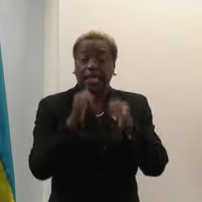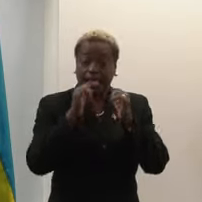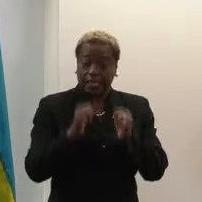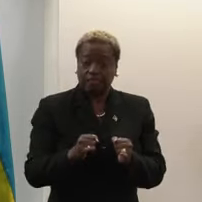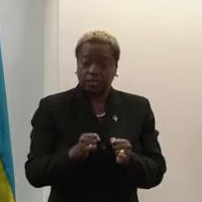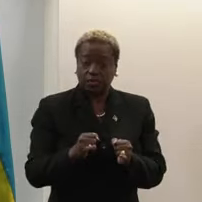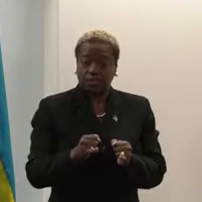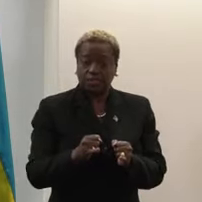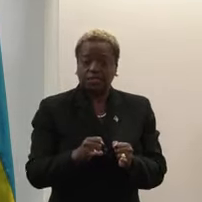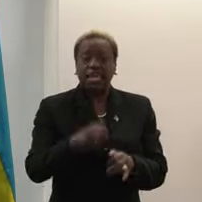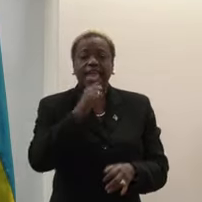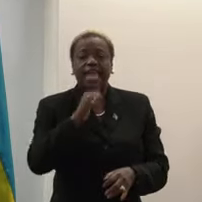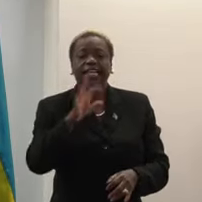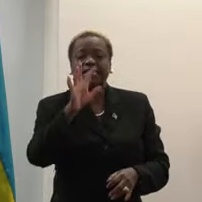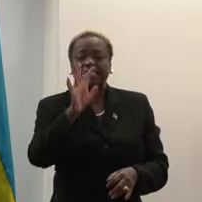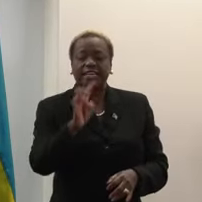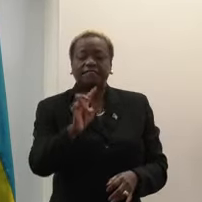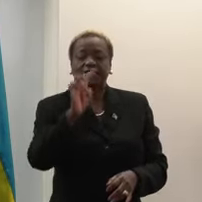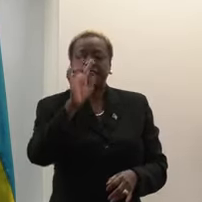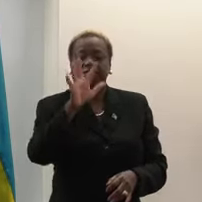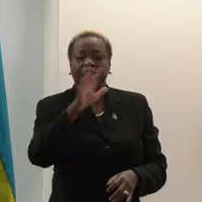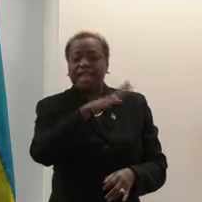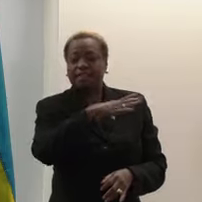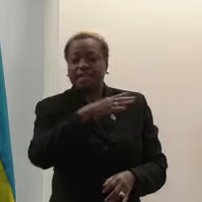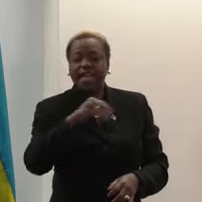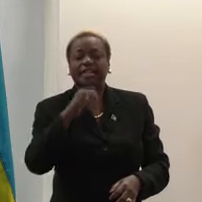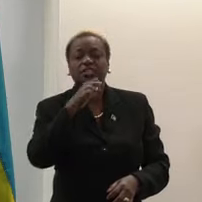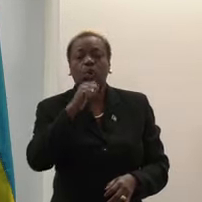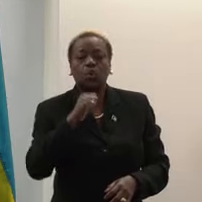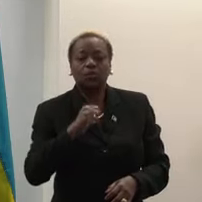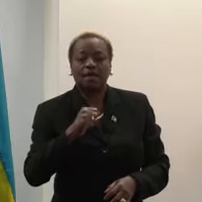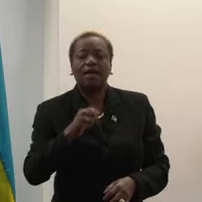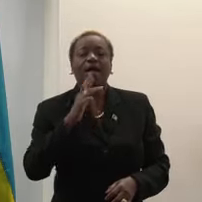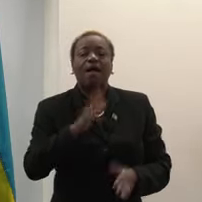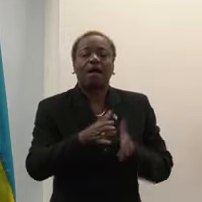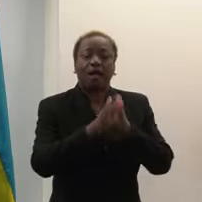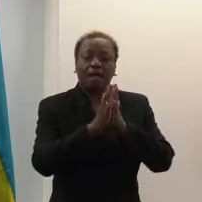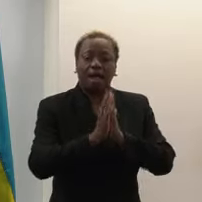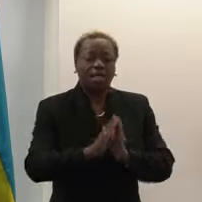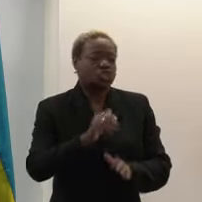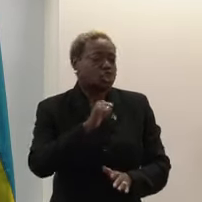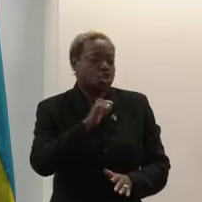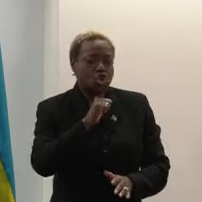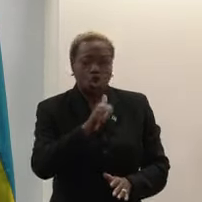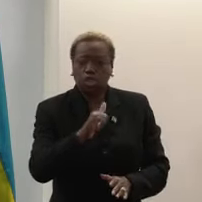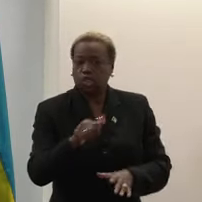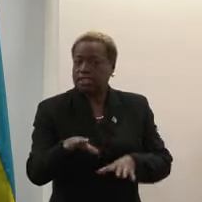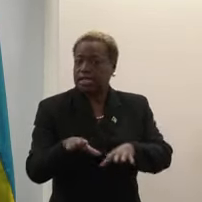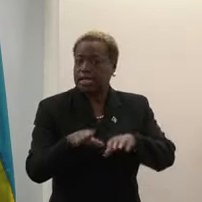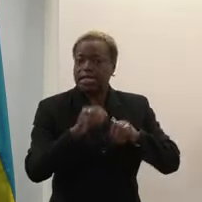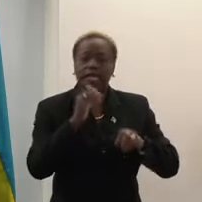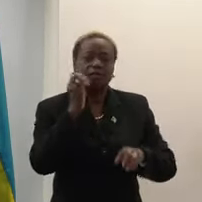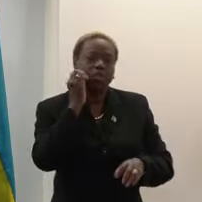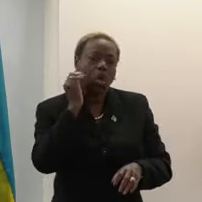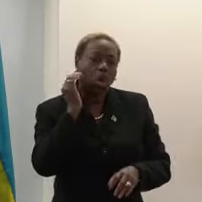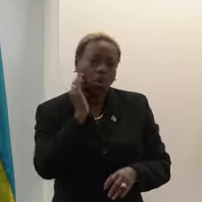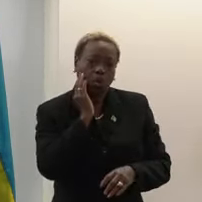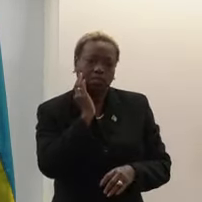Individuals aged 75 and older are asked not to leave their homes.